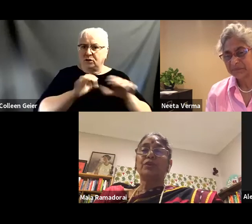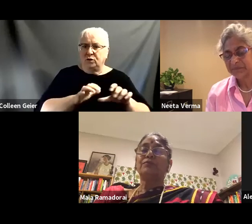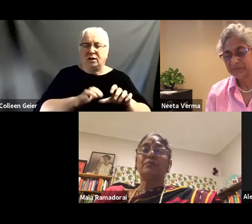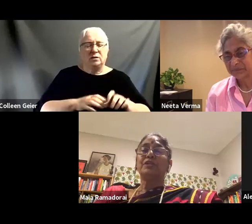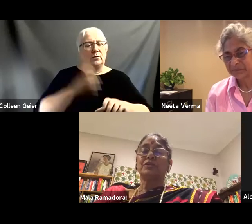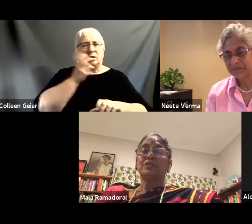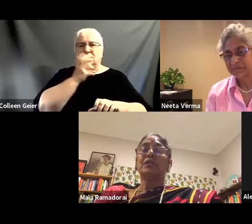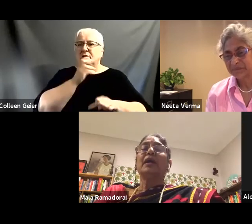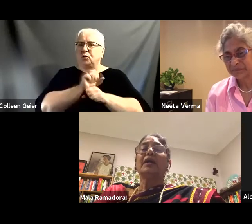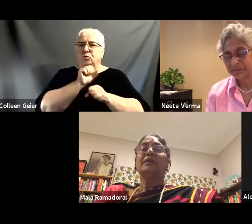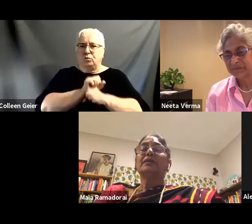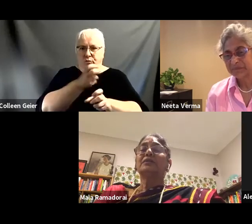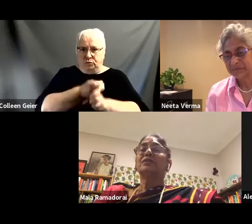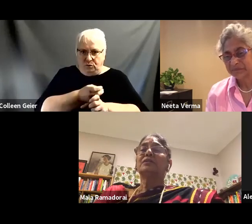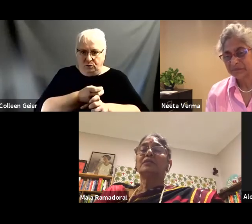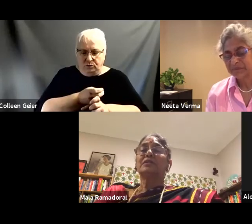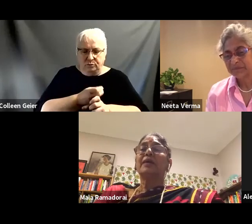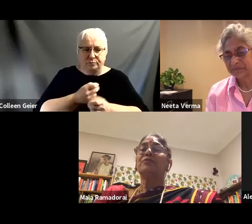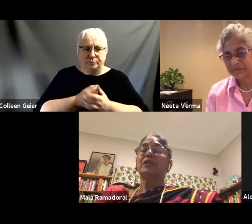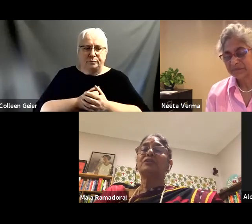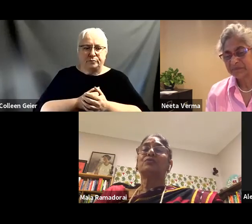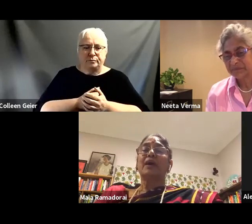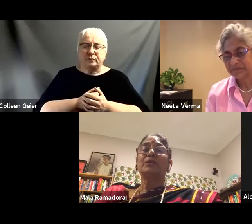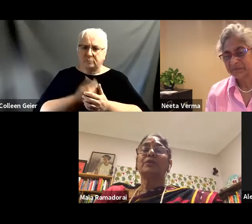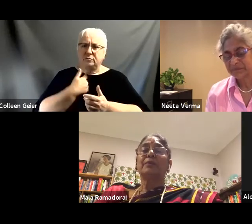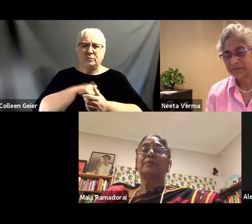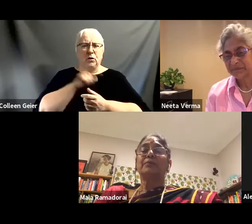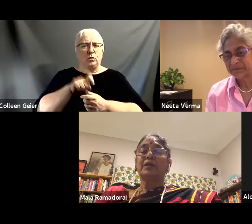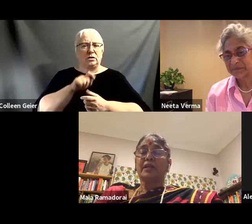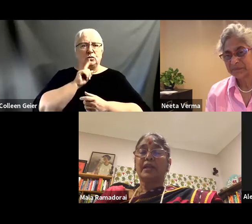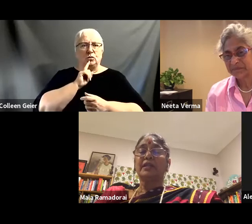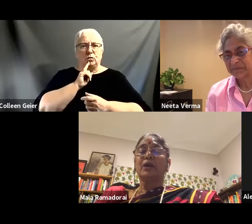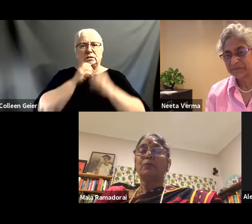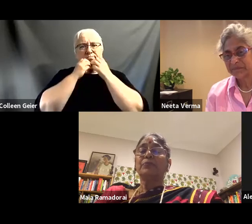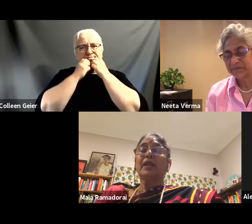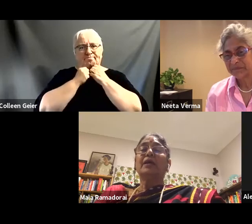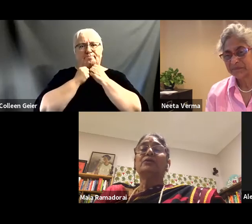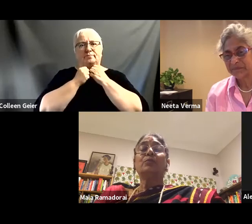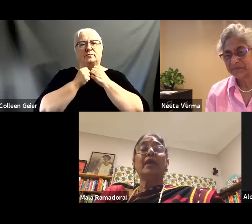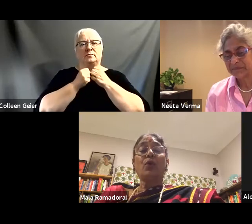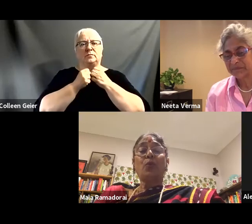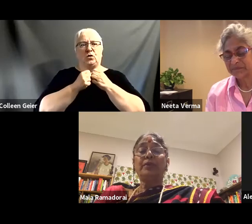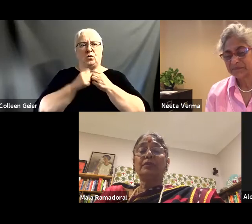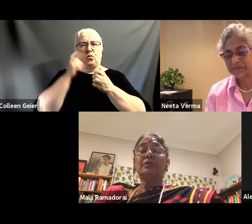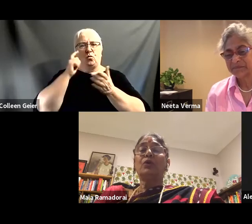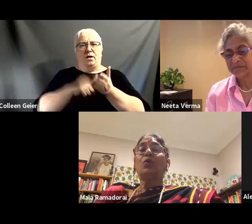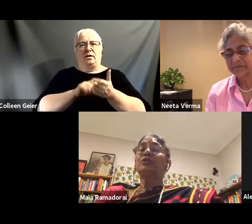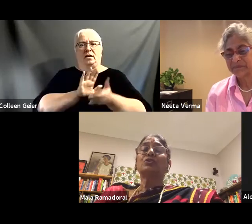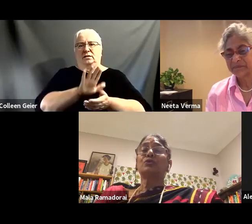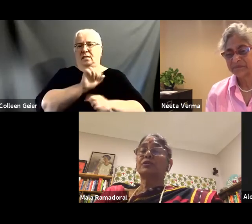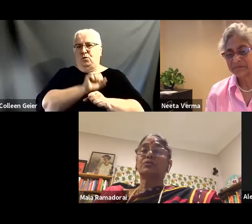much more information. I think it's time for us to value them, and right now, to make